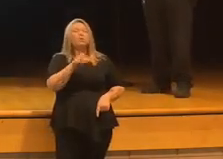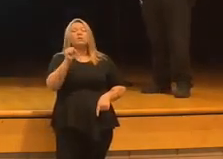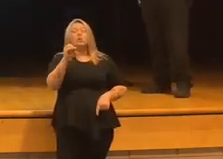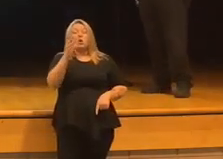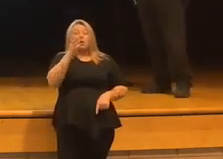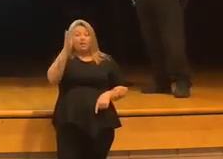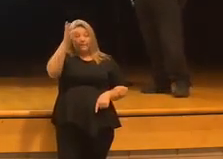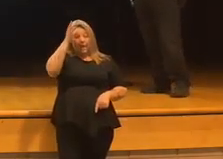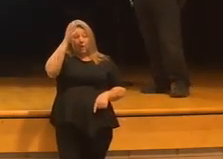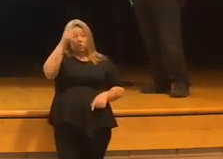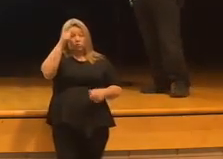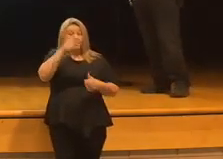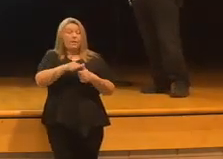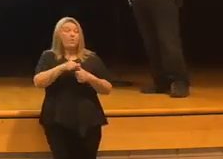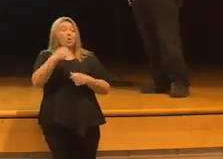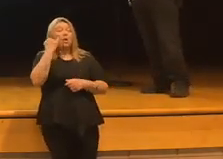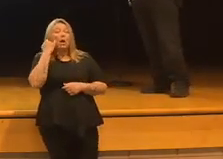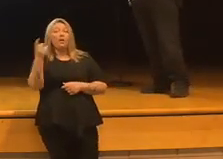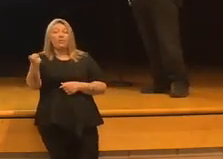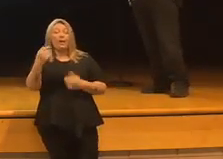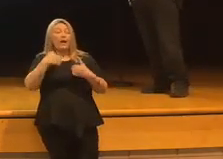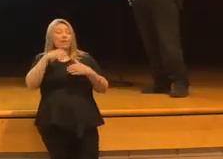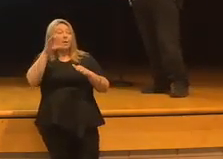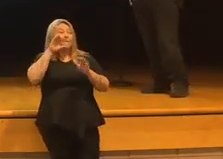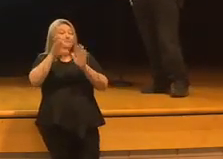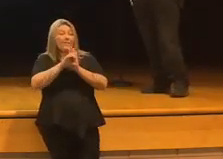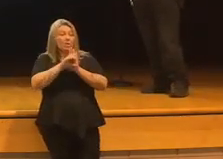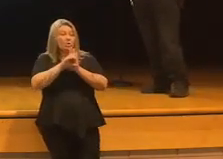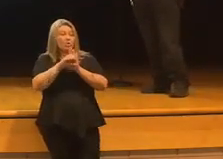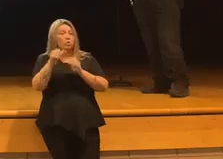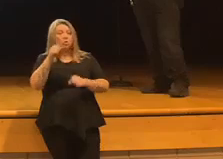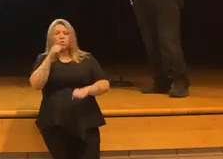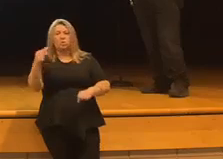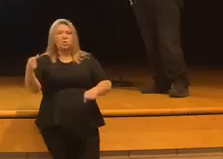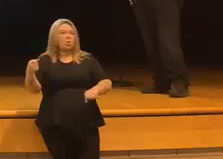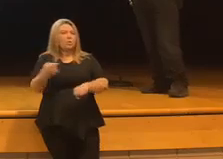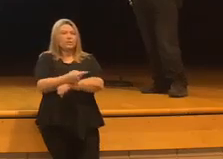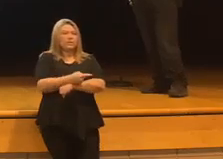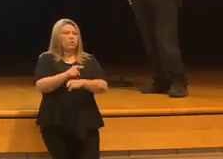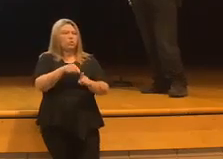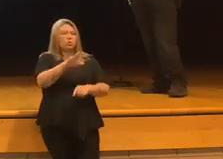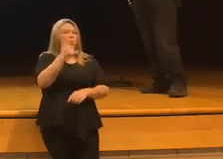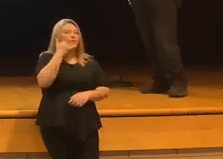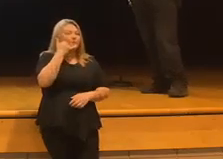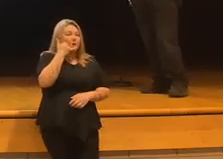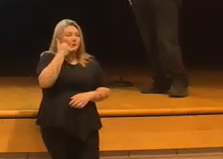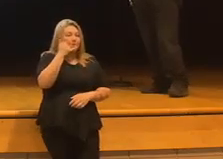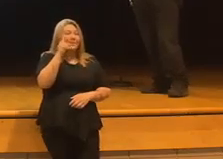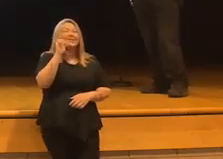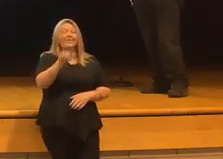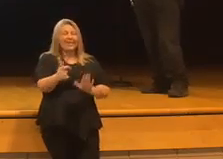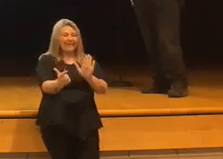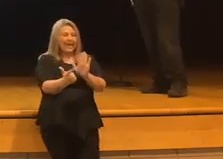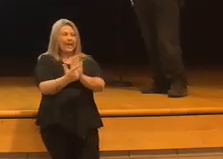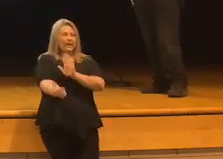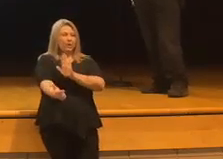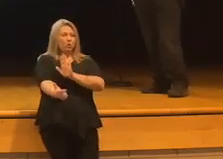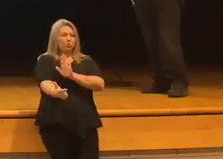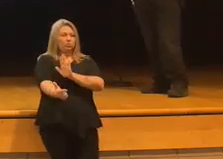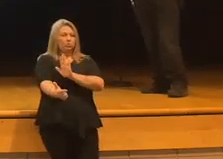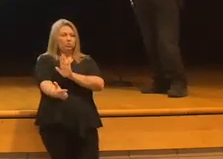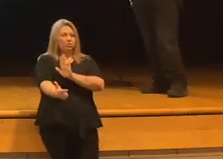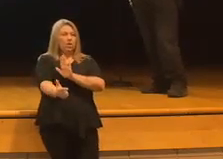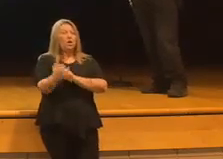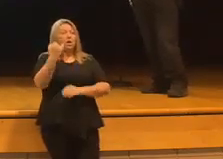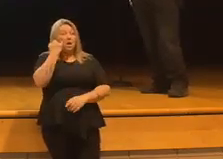picture on their phone, don't take a picture of it and put it on your phone, because you're doing something that's really bad. You need to take